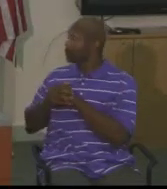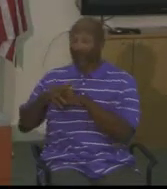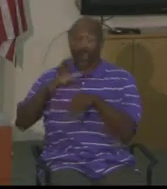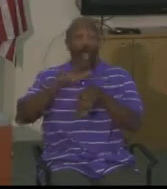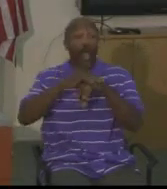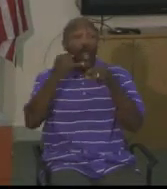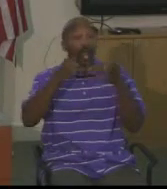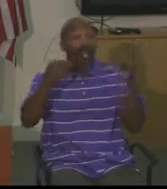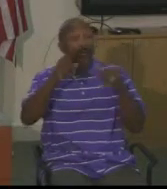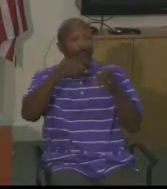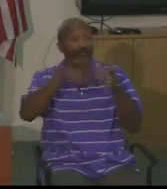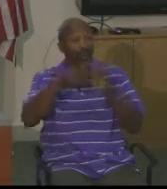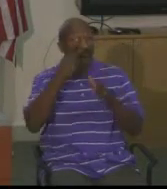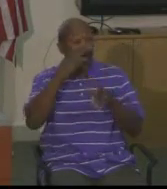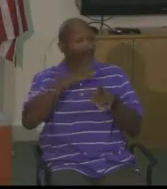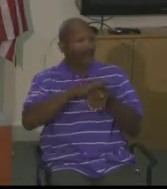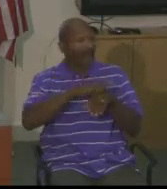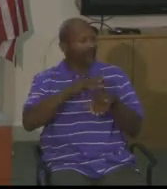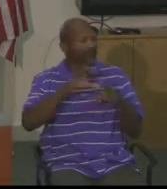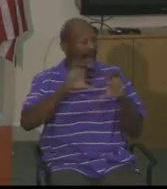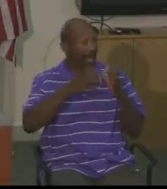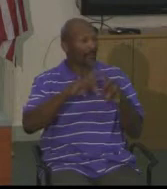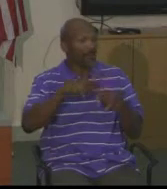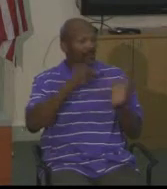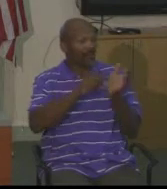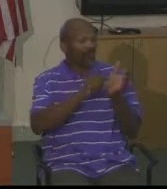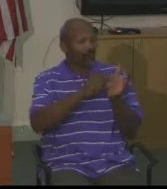online. We looked at it in class. I printed out a copy.